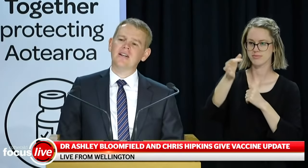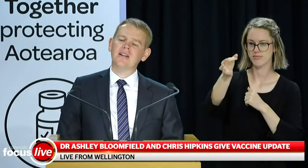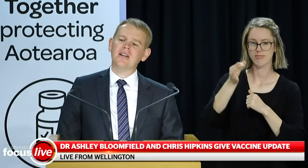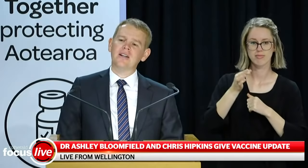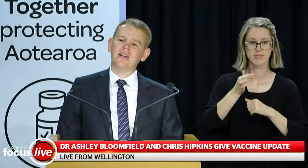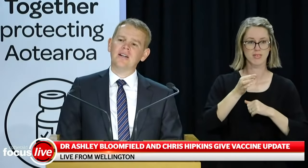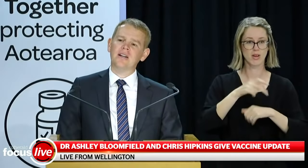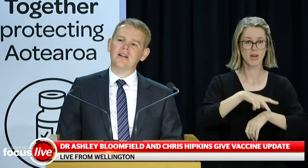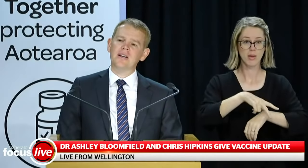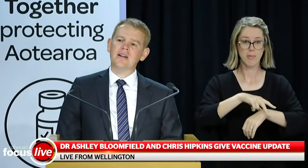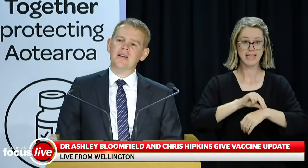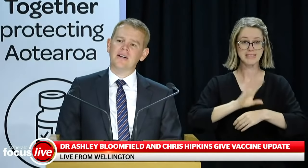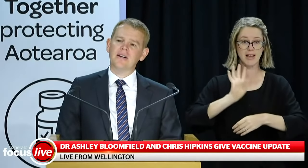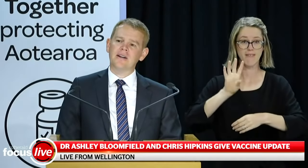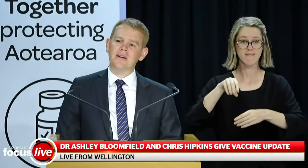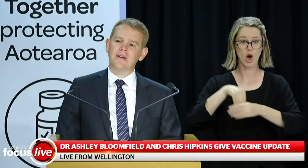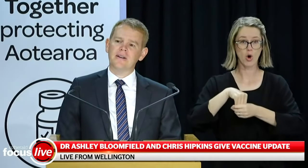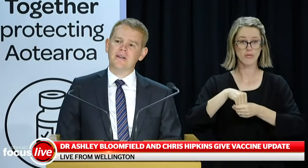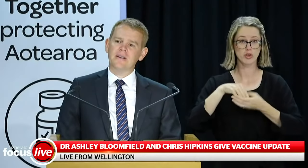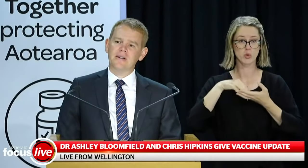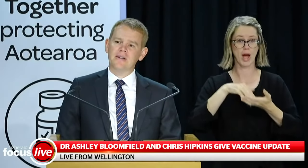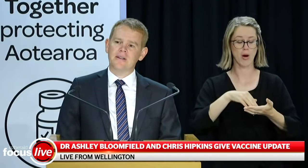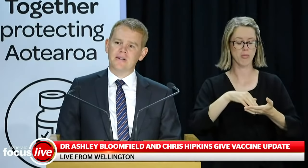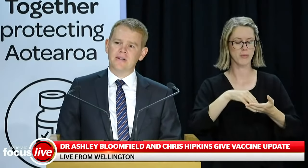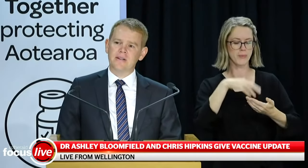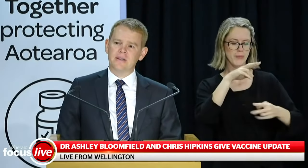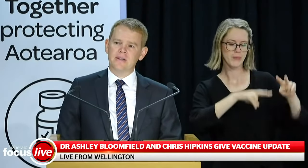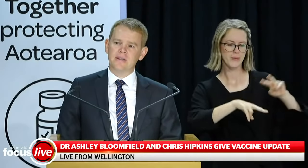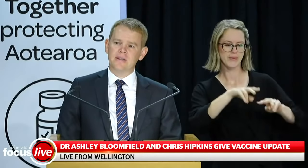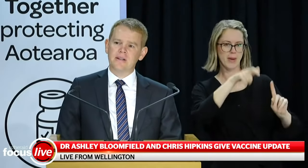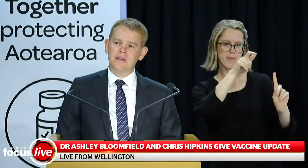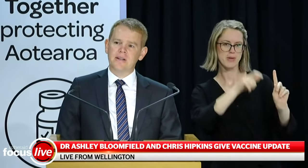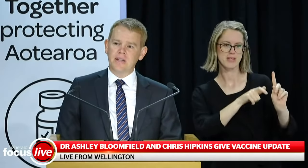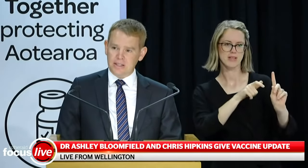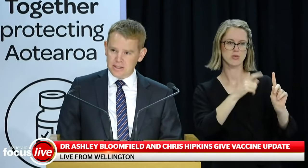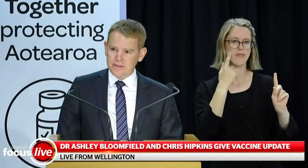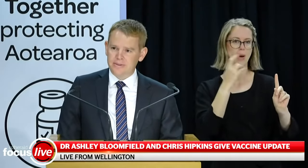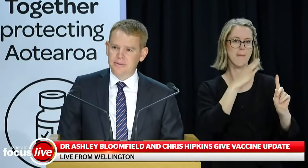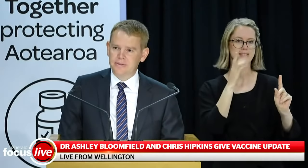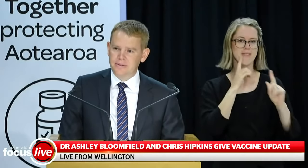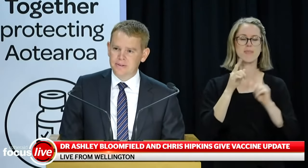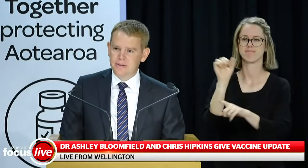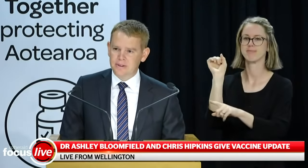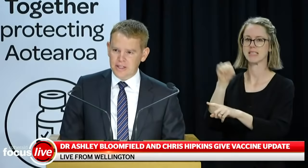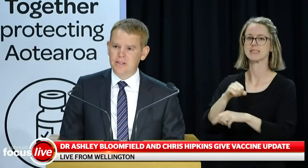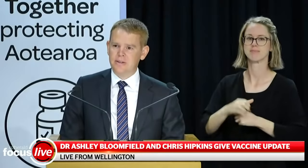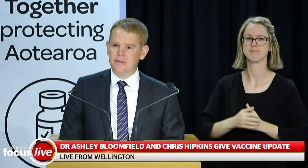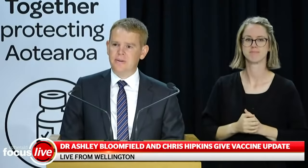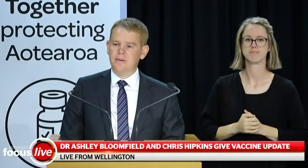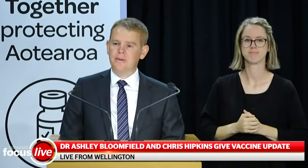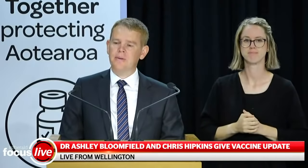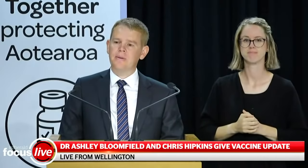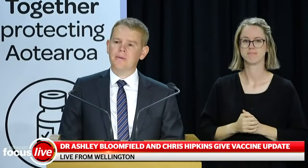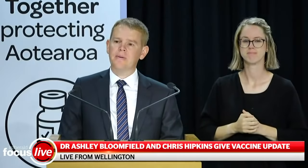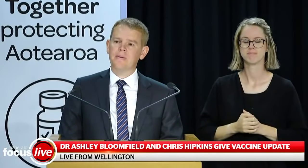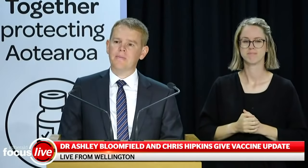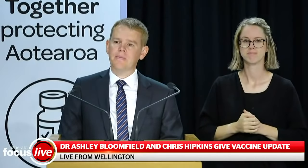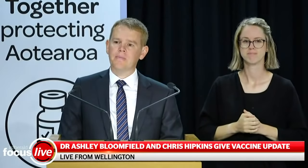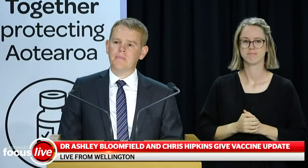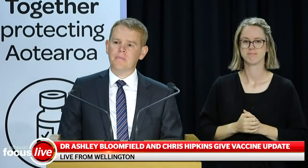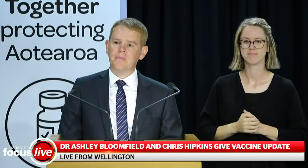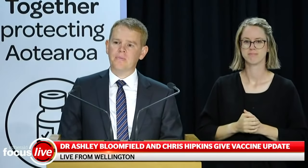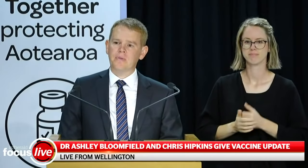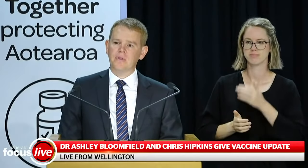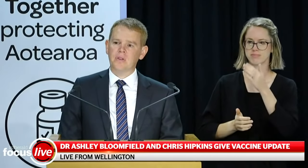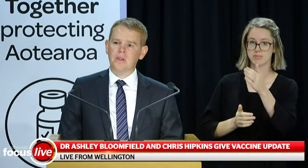police were called in to help elicit information about contact tracing of the person who's reluctant to provide information? Yes. And are